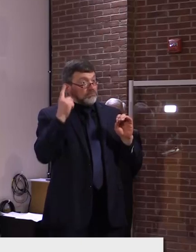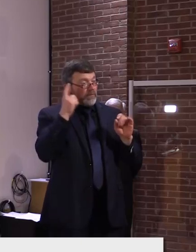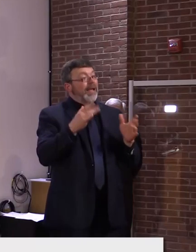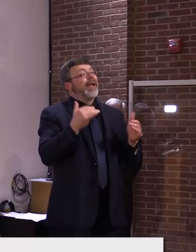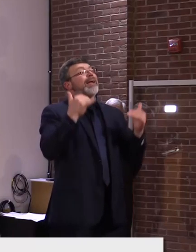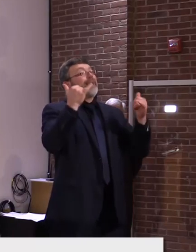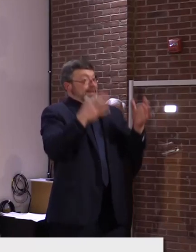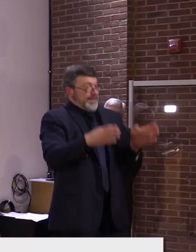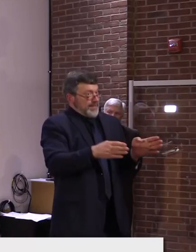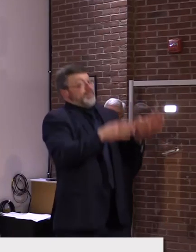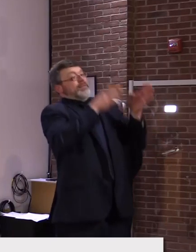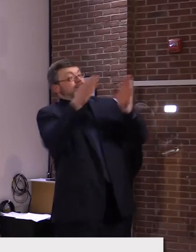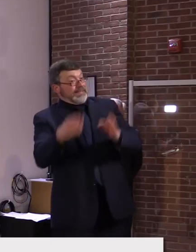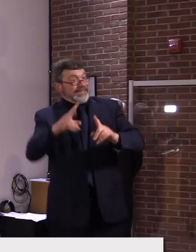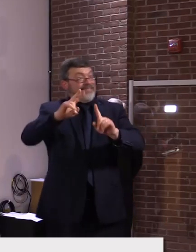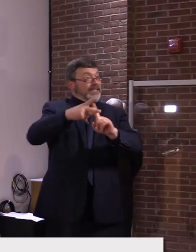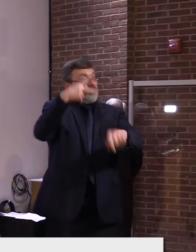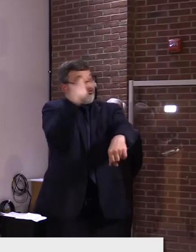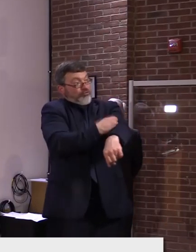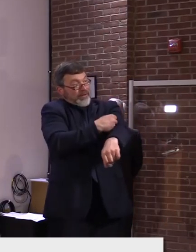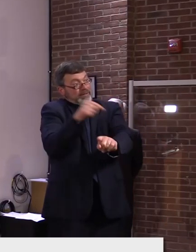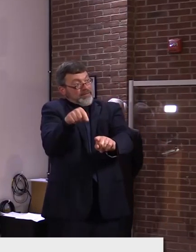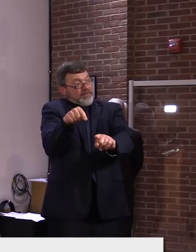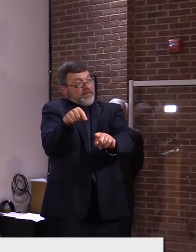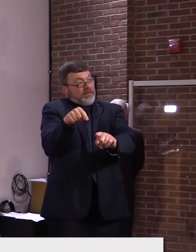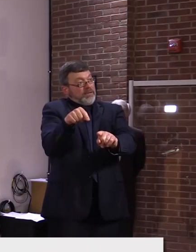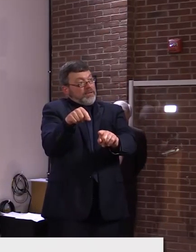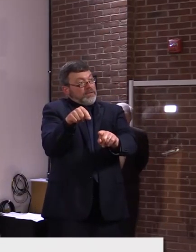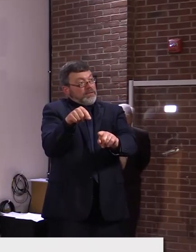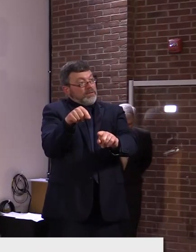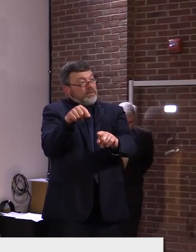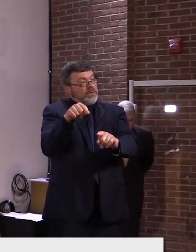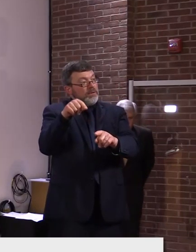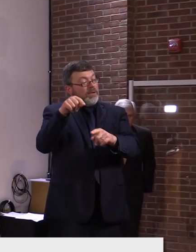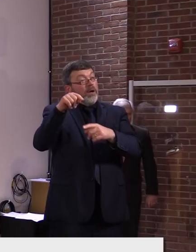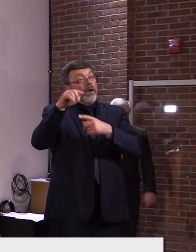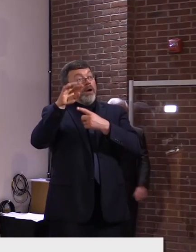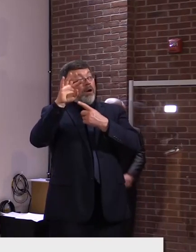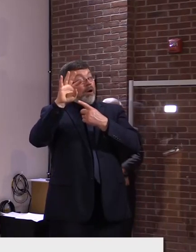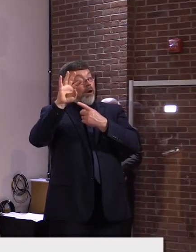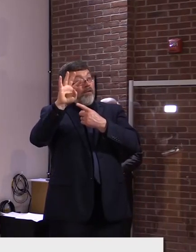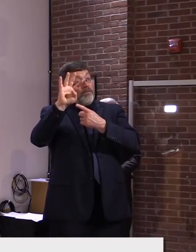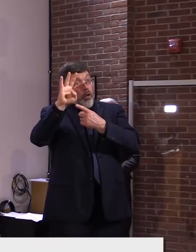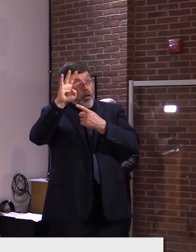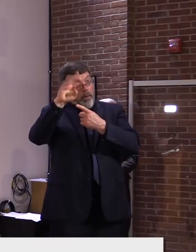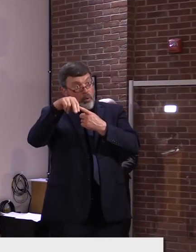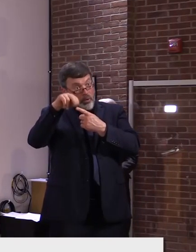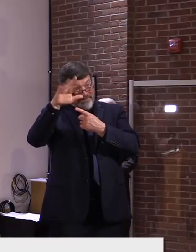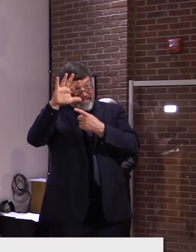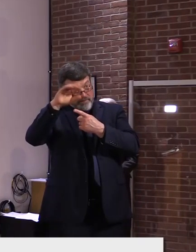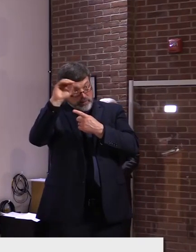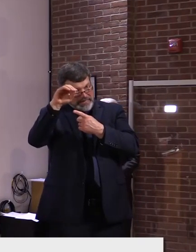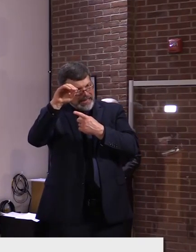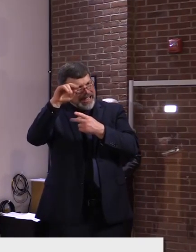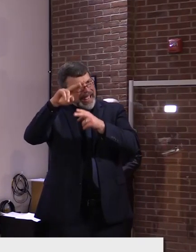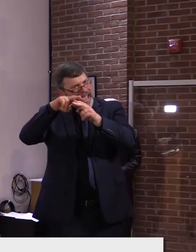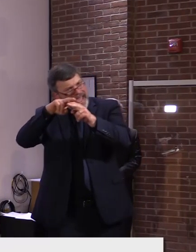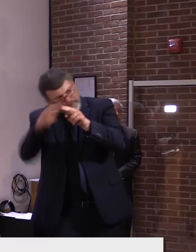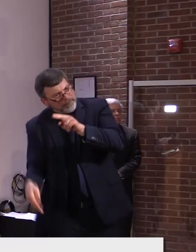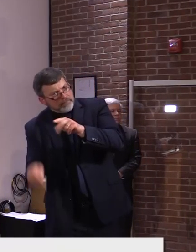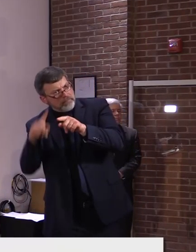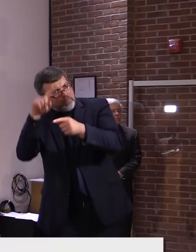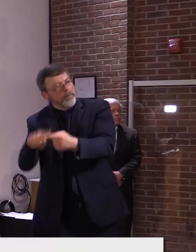0.3%. I look at this as yet another example of the real-world effectiveness of these vaccines. And as